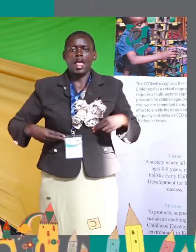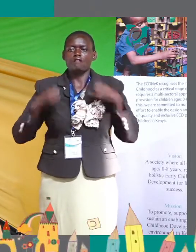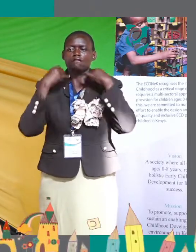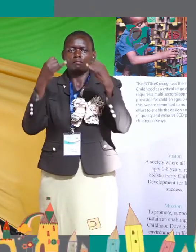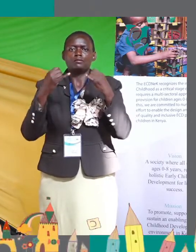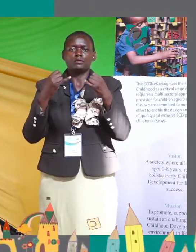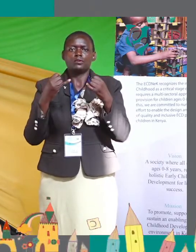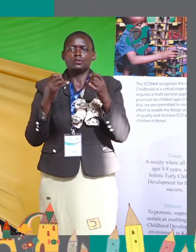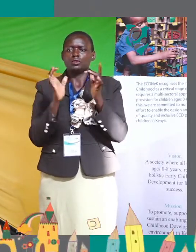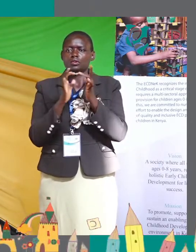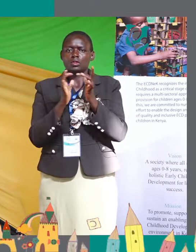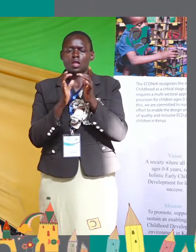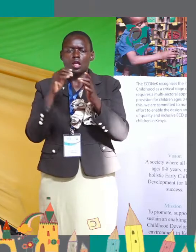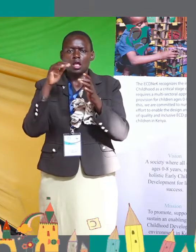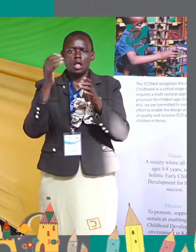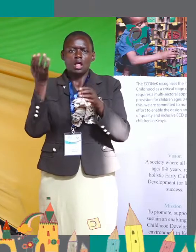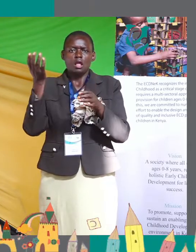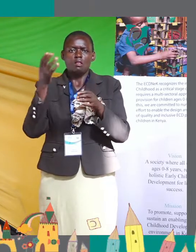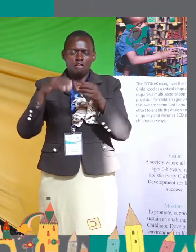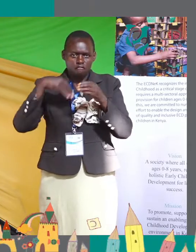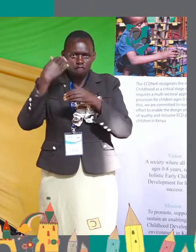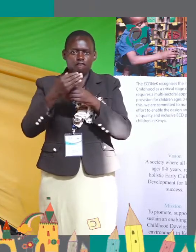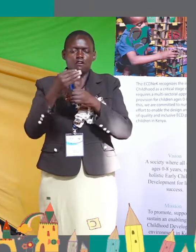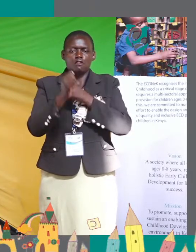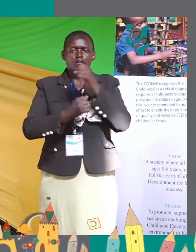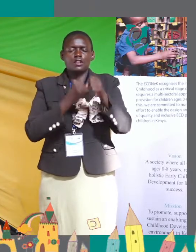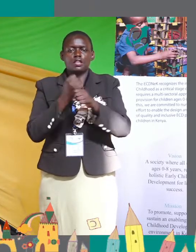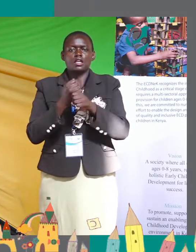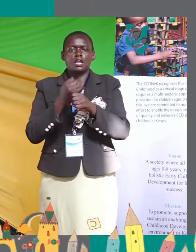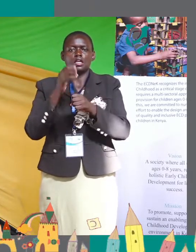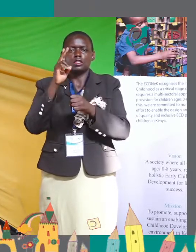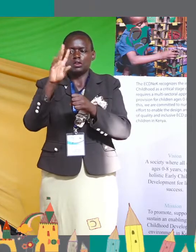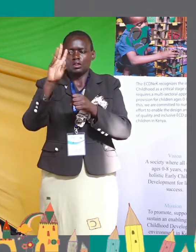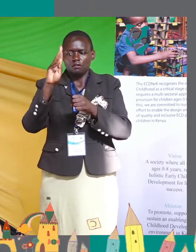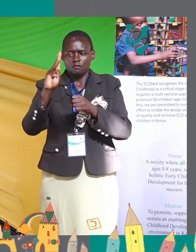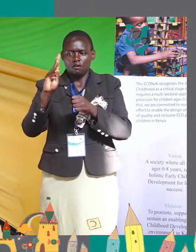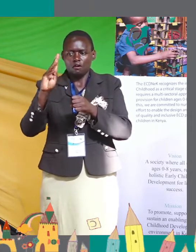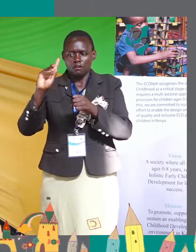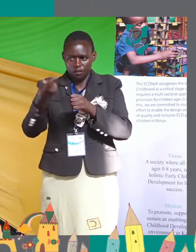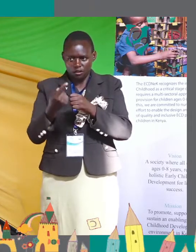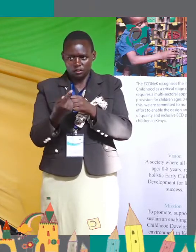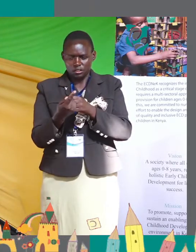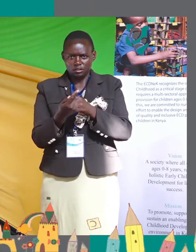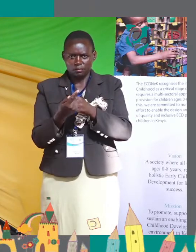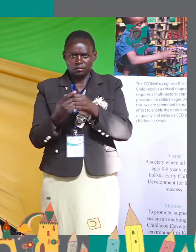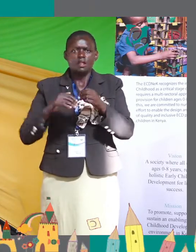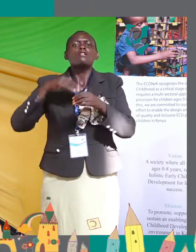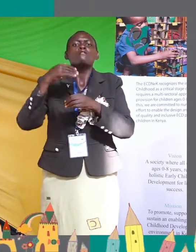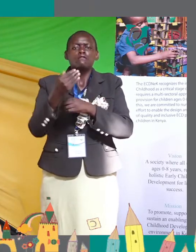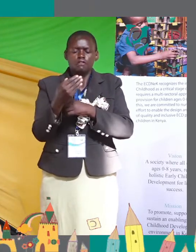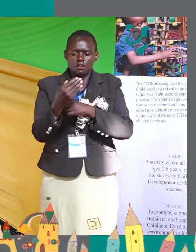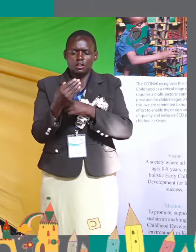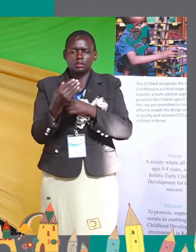following year, it was 24,000, a difference of just about 1,000. The following